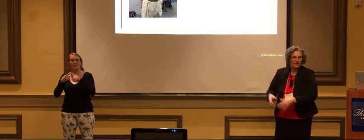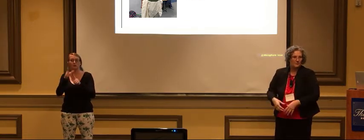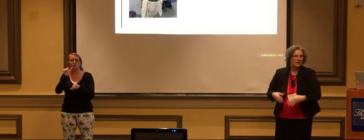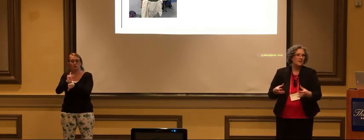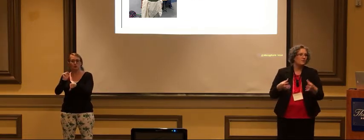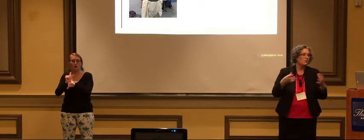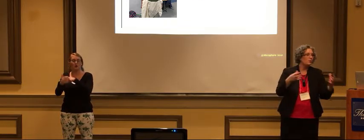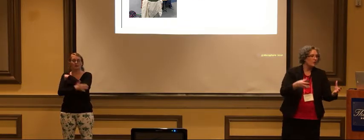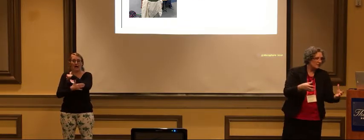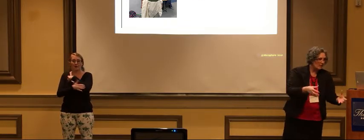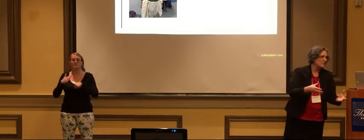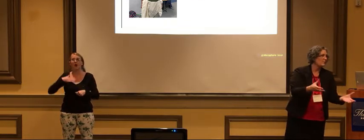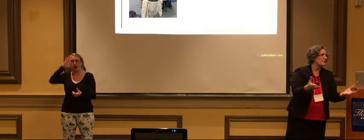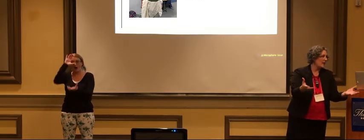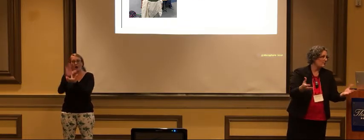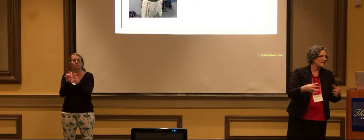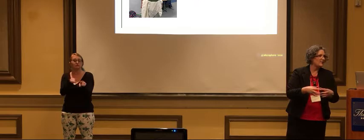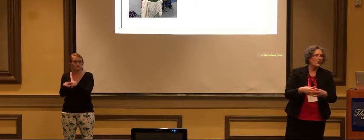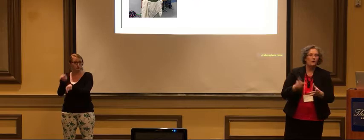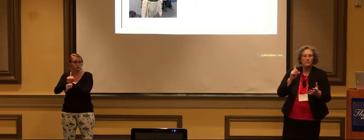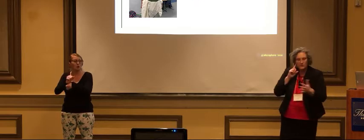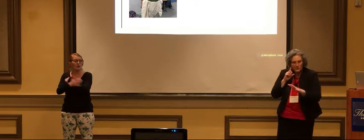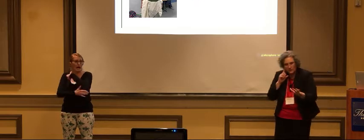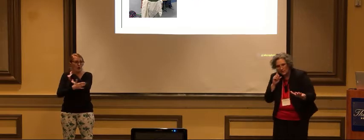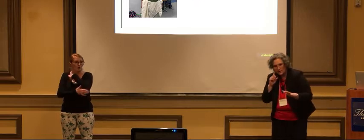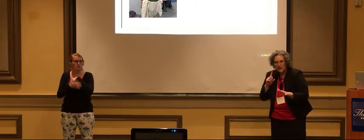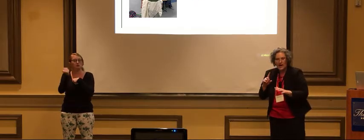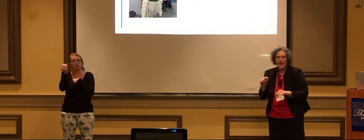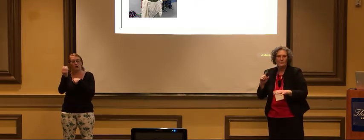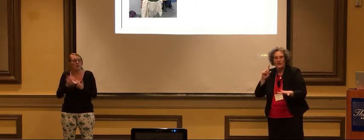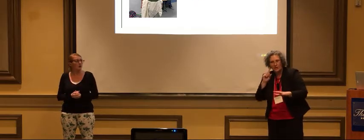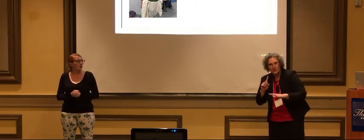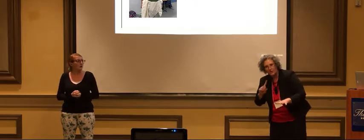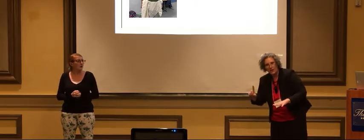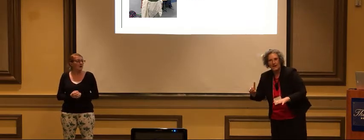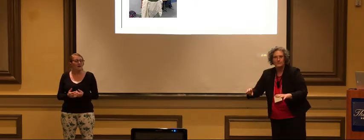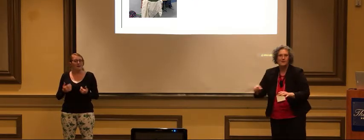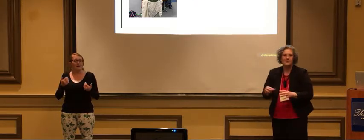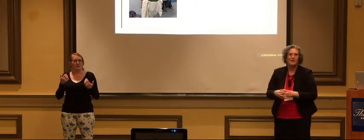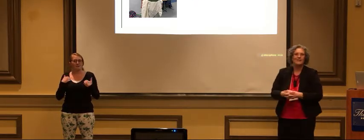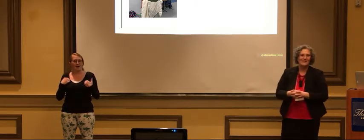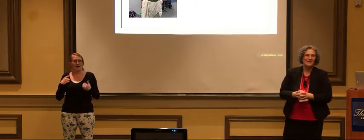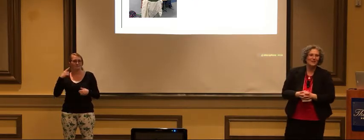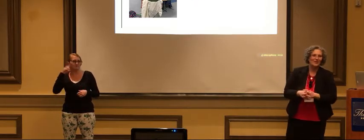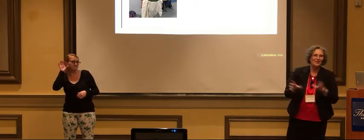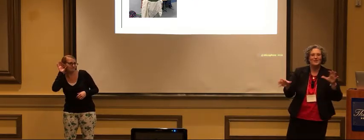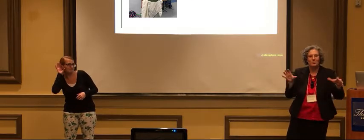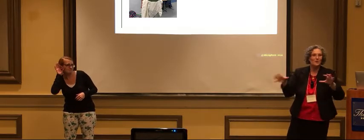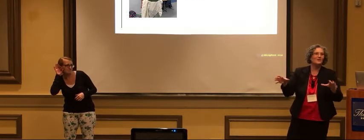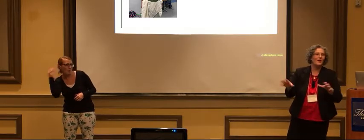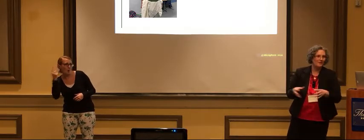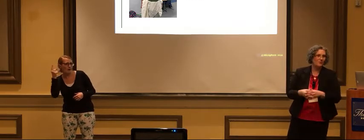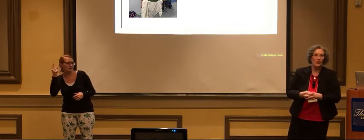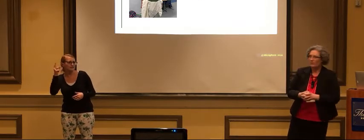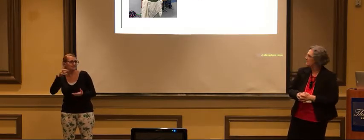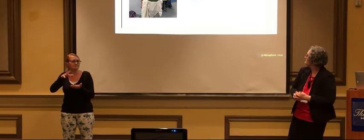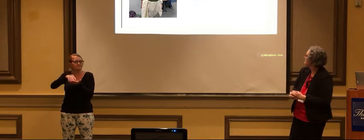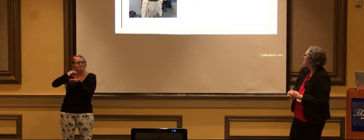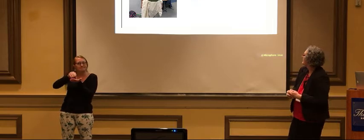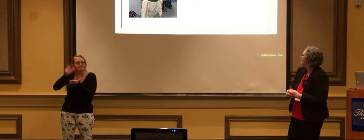in the county, and my husband works also in the county, so I have my ear to the ground, so I get to hear pros and